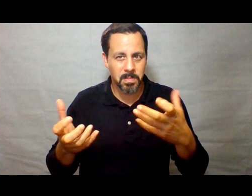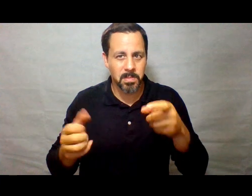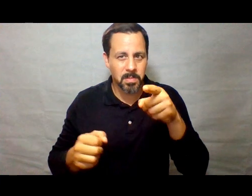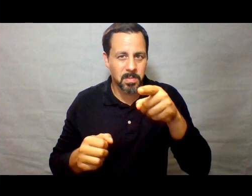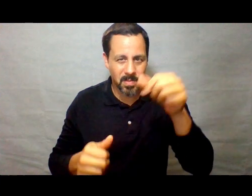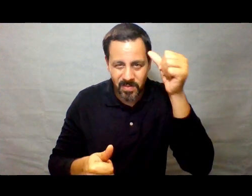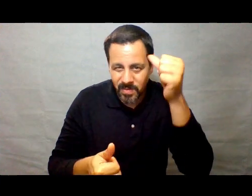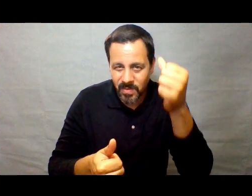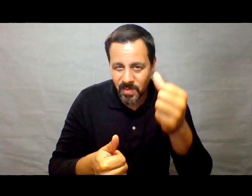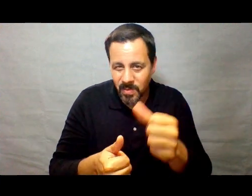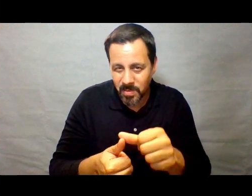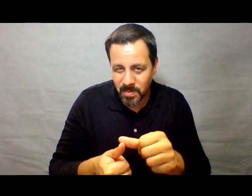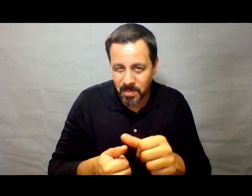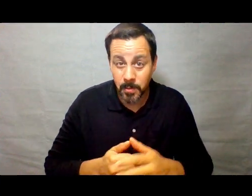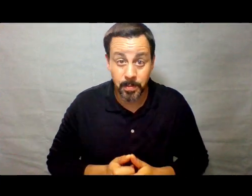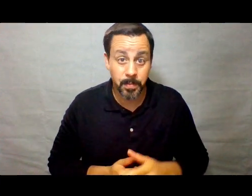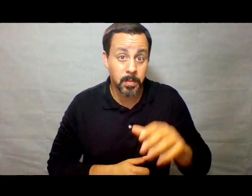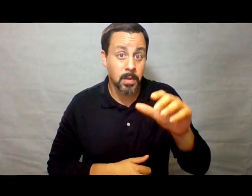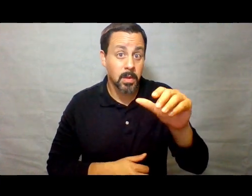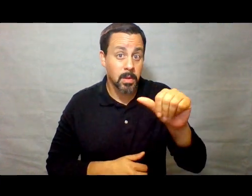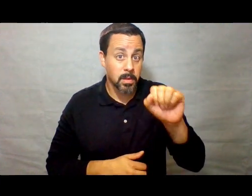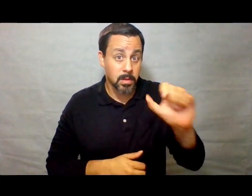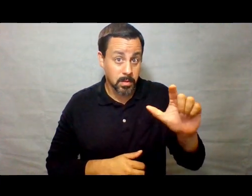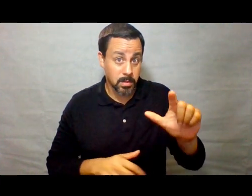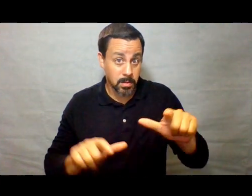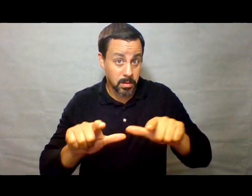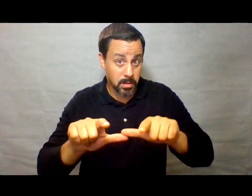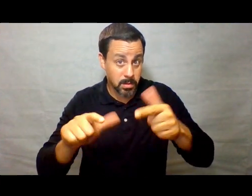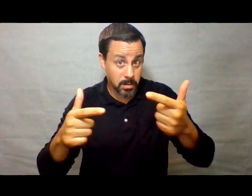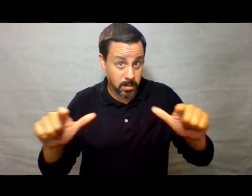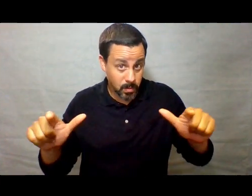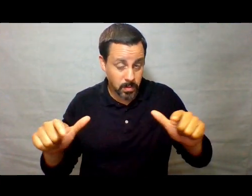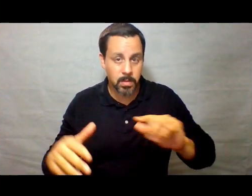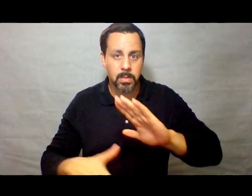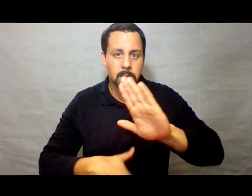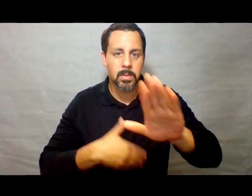that subject, there's one thing that I want you to remember.